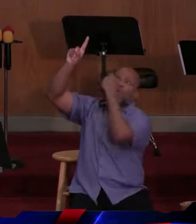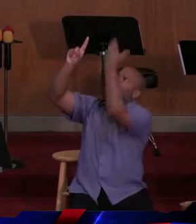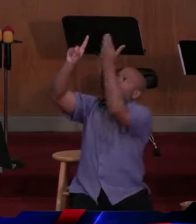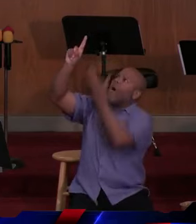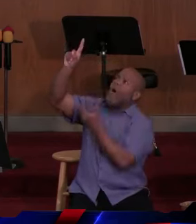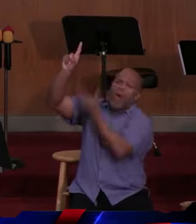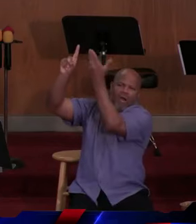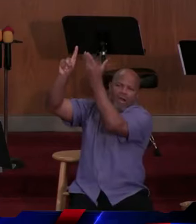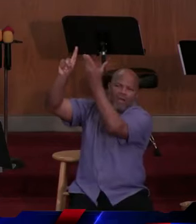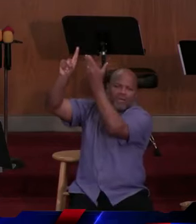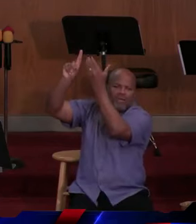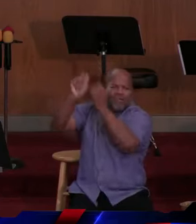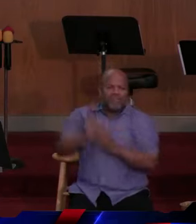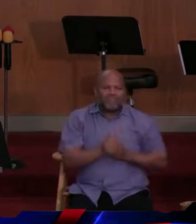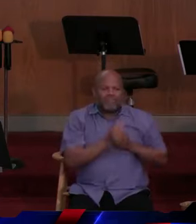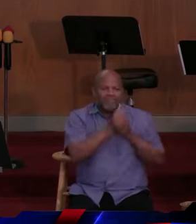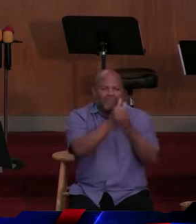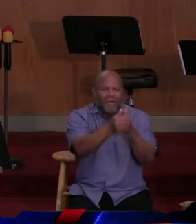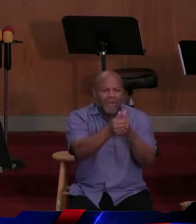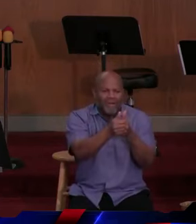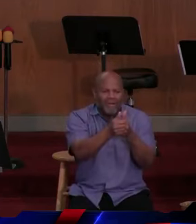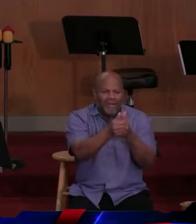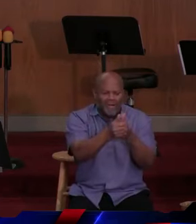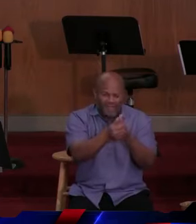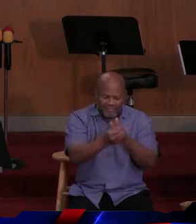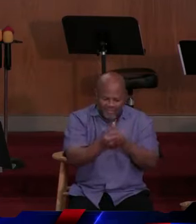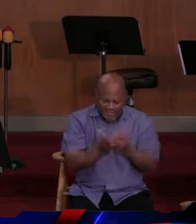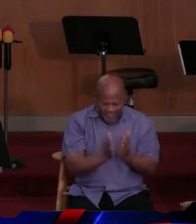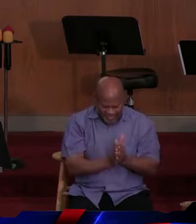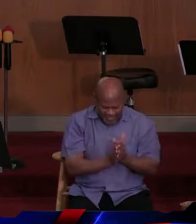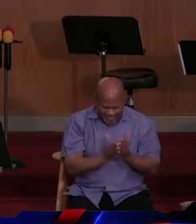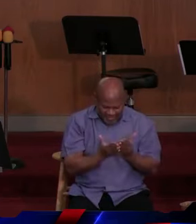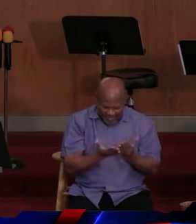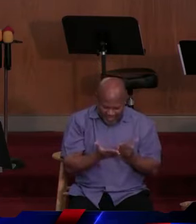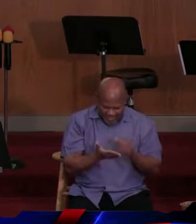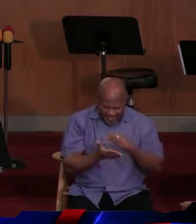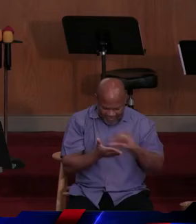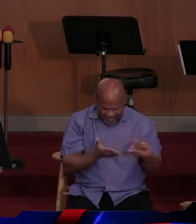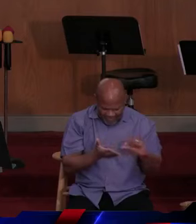is according to the scriptures.